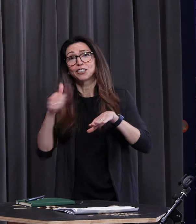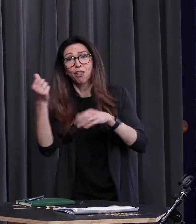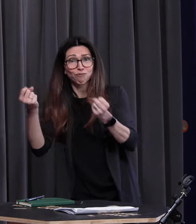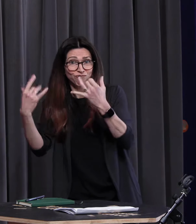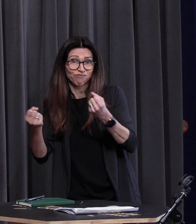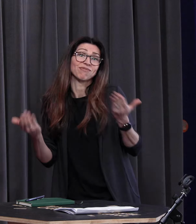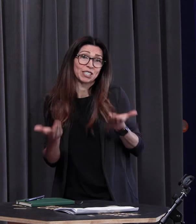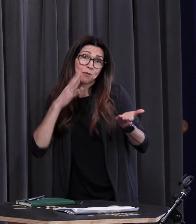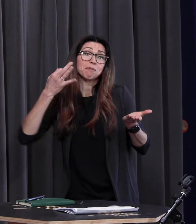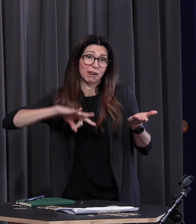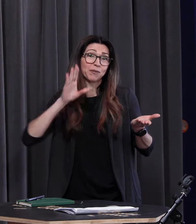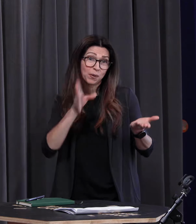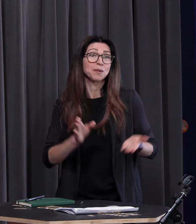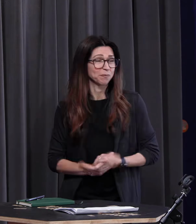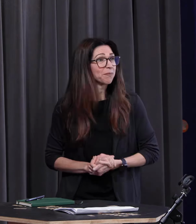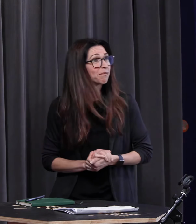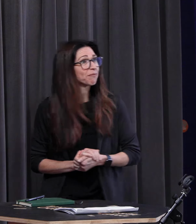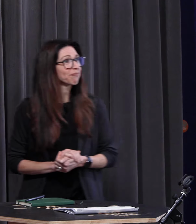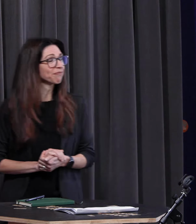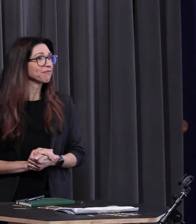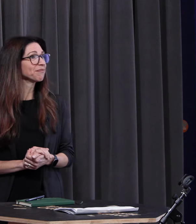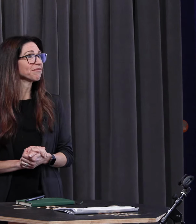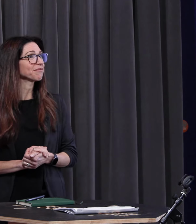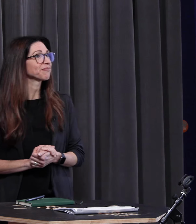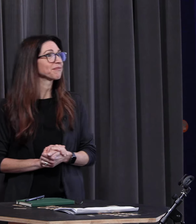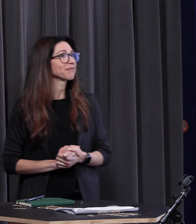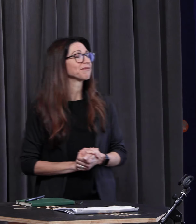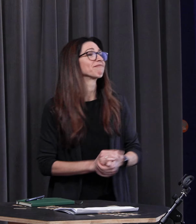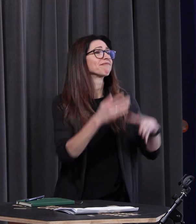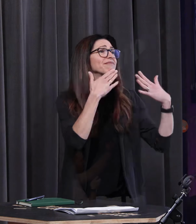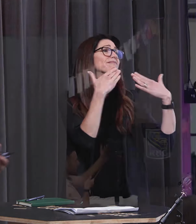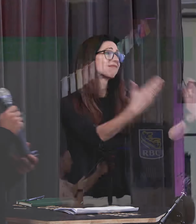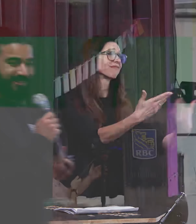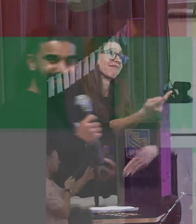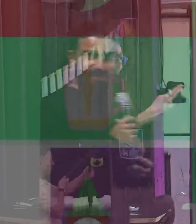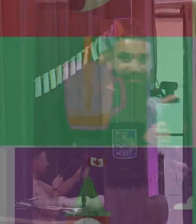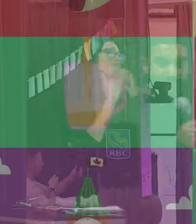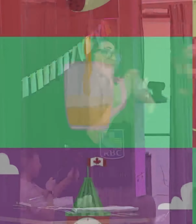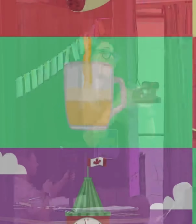Well, thank you both so much.